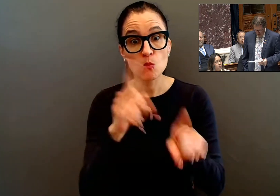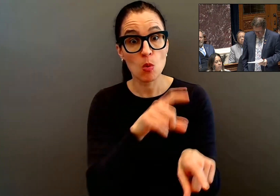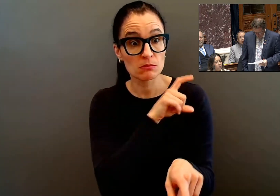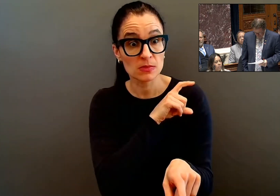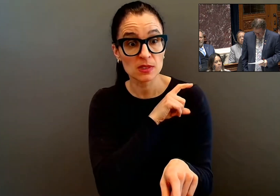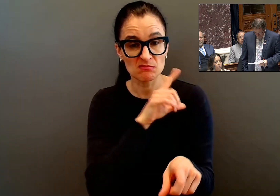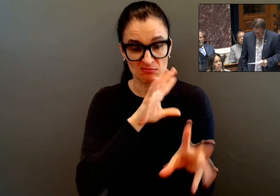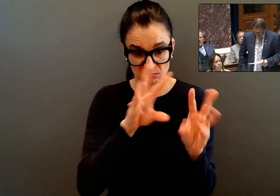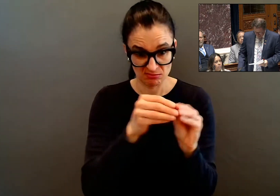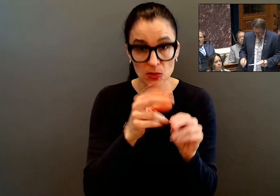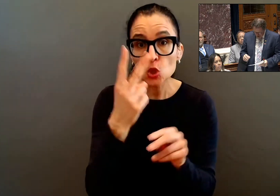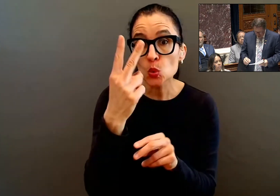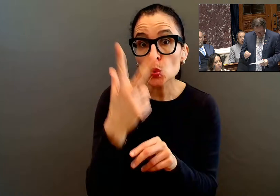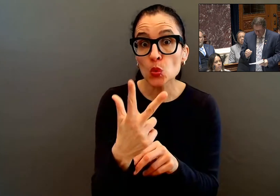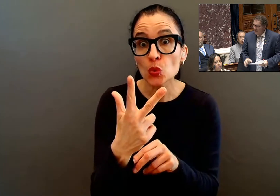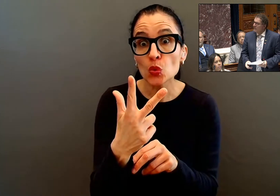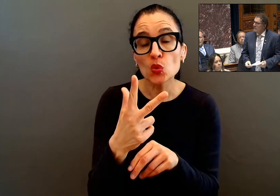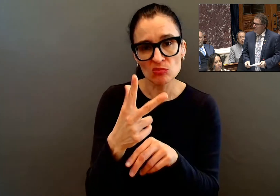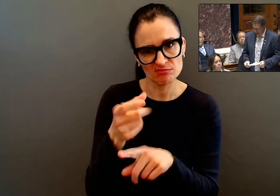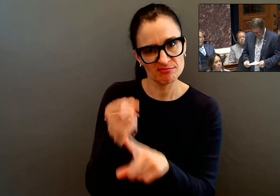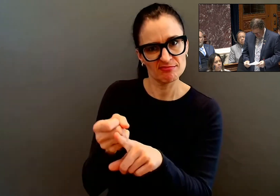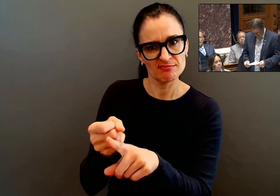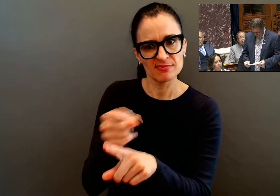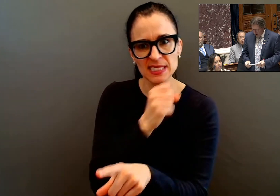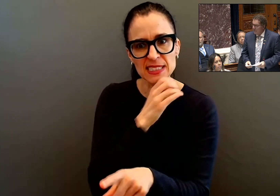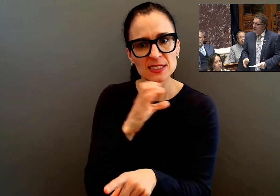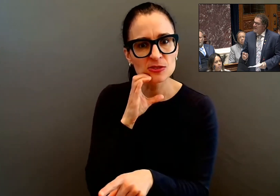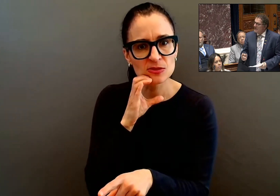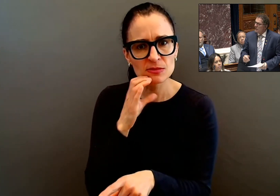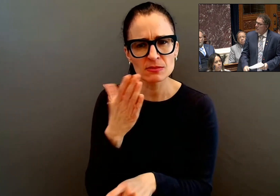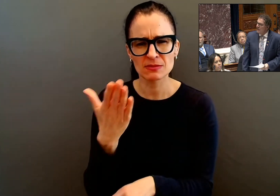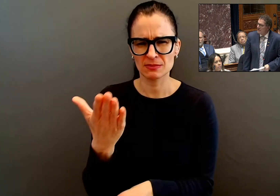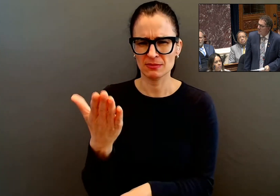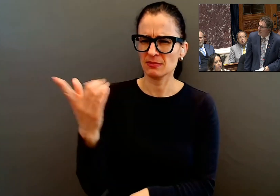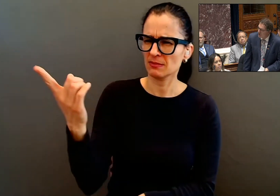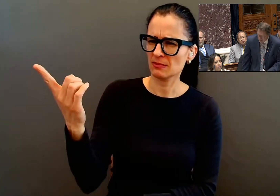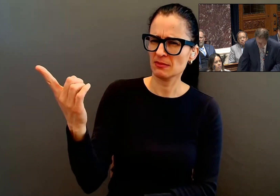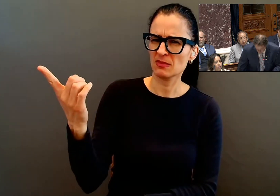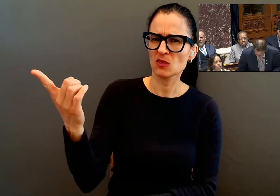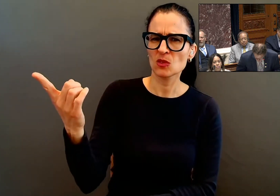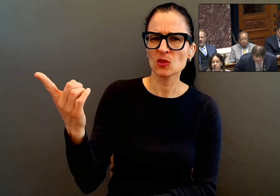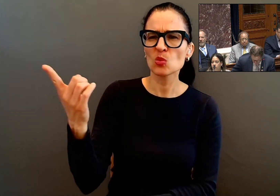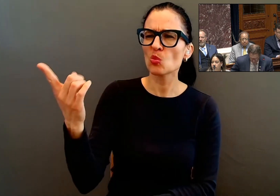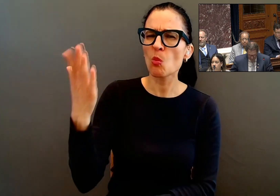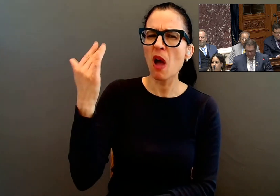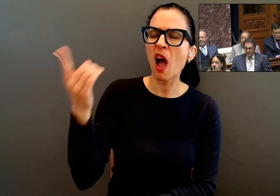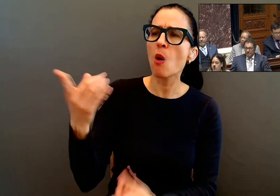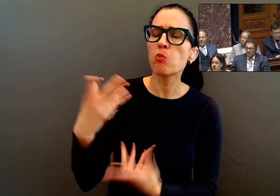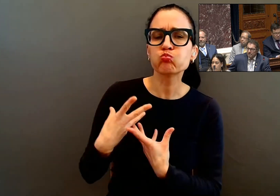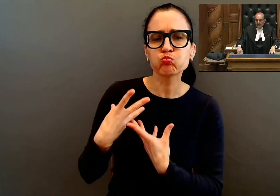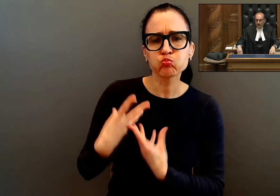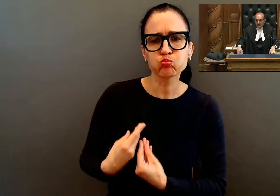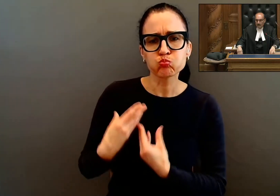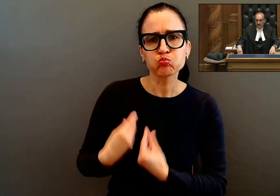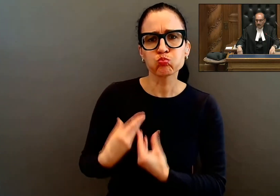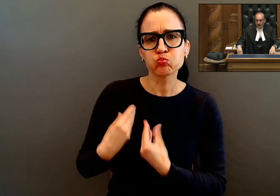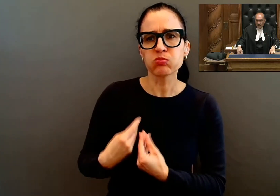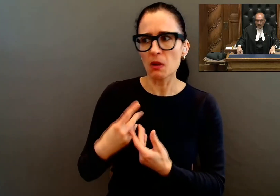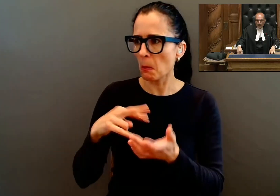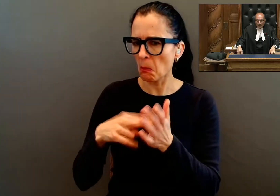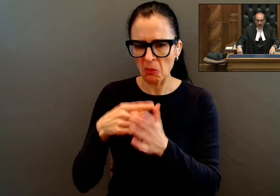soft-on-crime premier left seniors to fend for themselves on the dangerous streets of British Columbia?